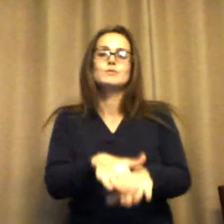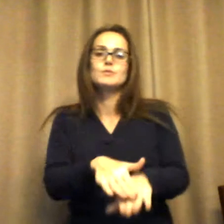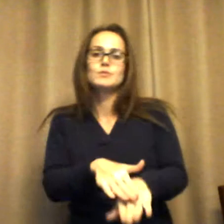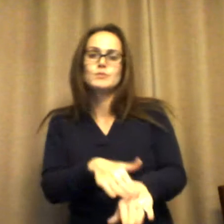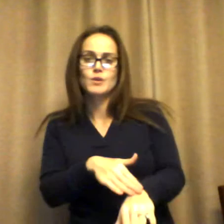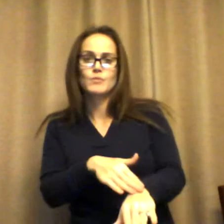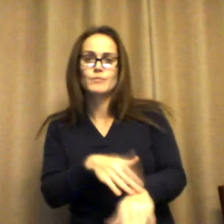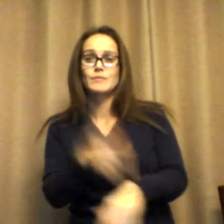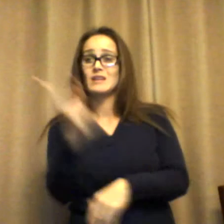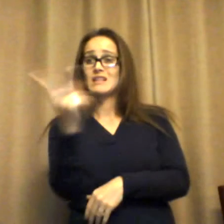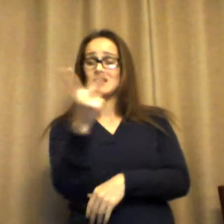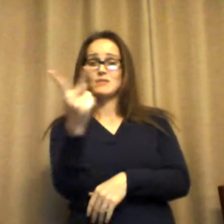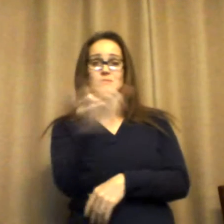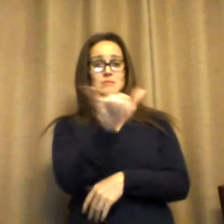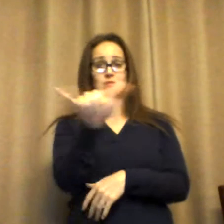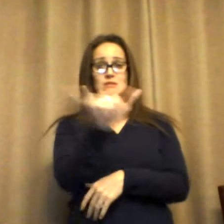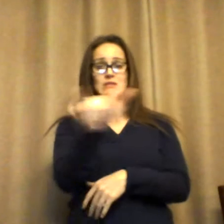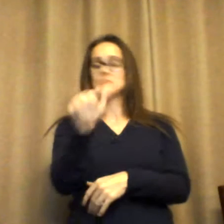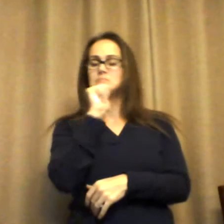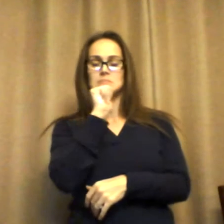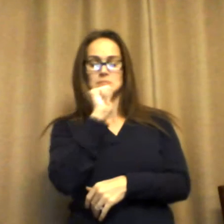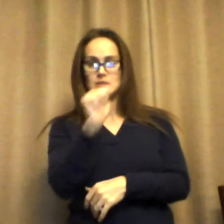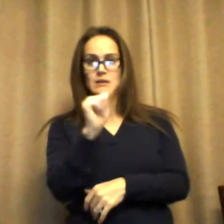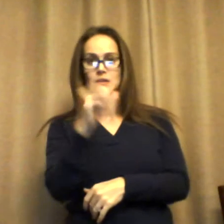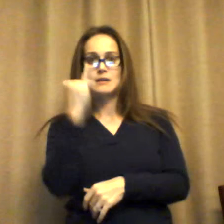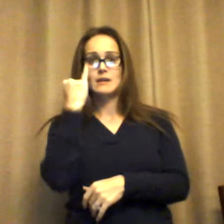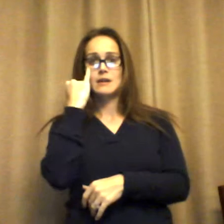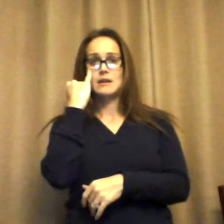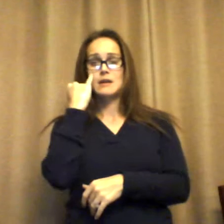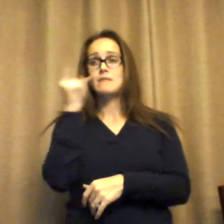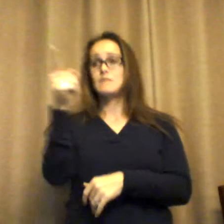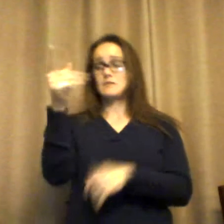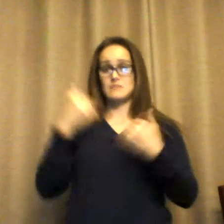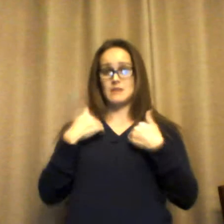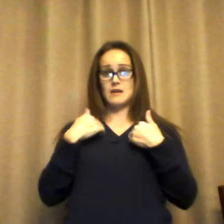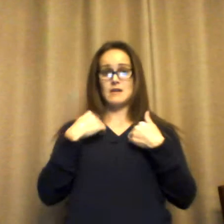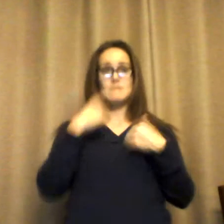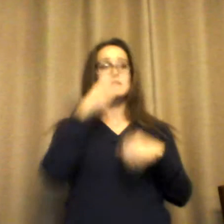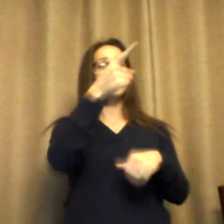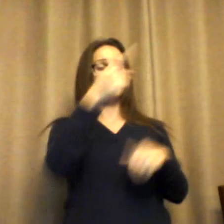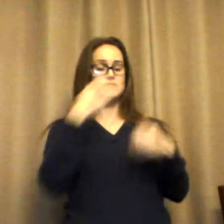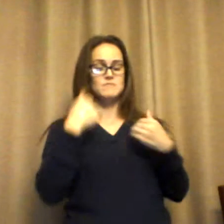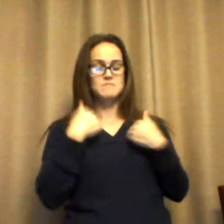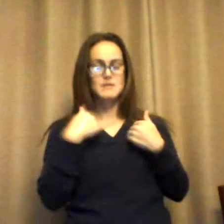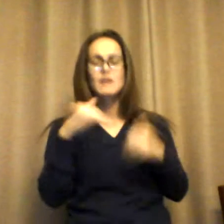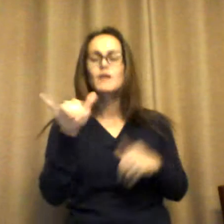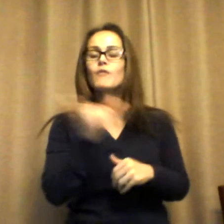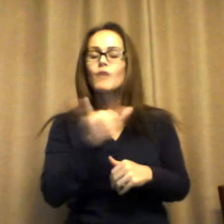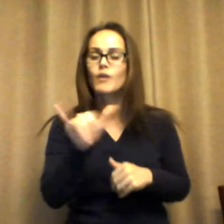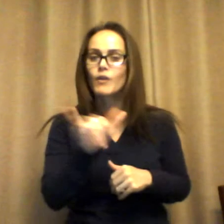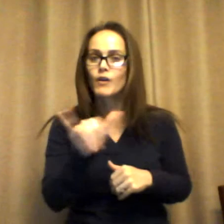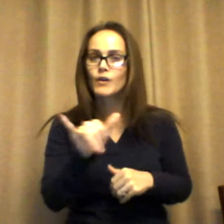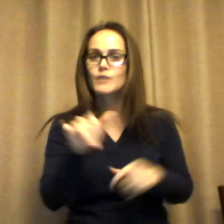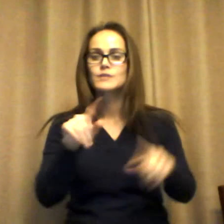are not one and the same. Those with AIDS are infected with HIV, but people infected with HIV do not necessarily